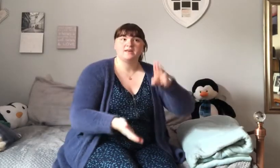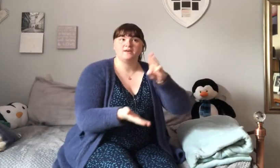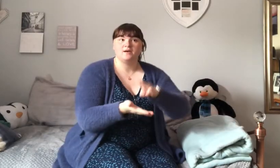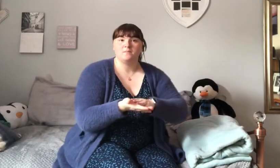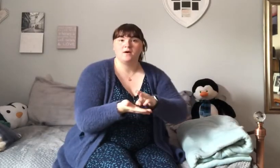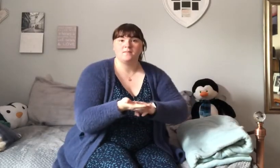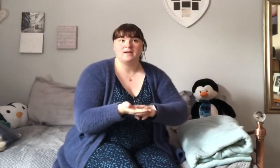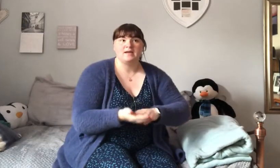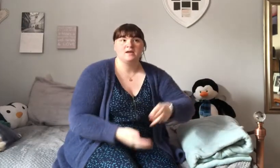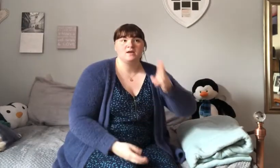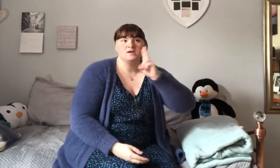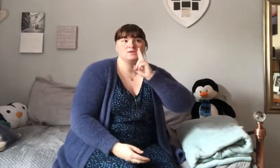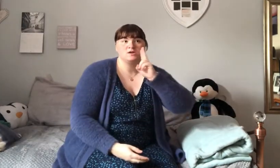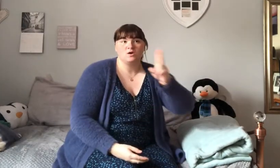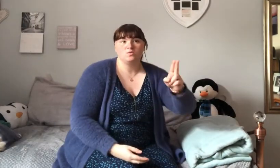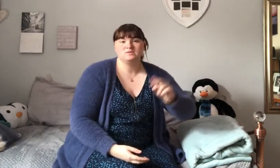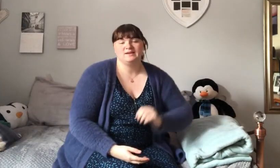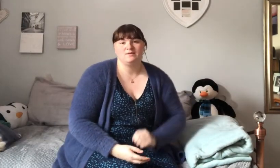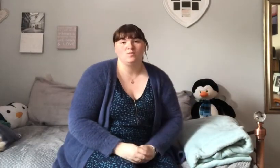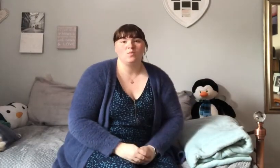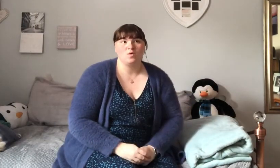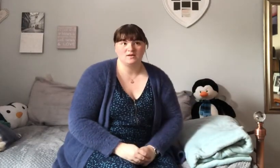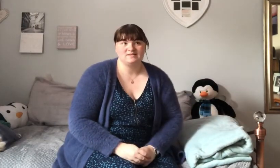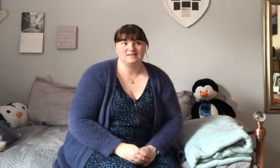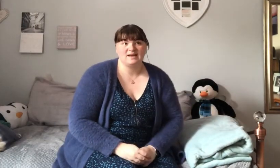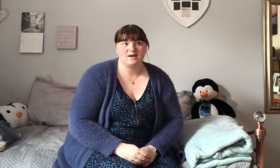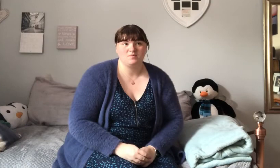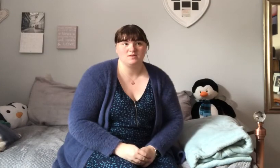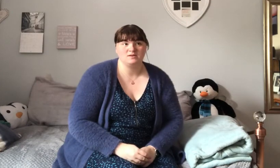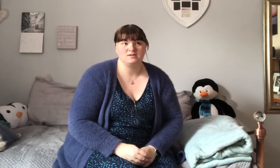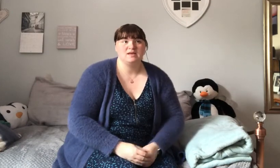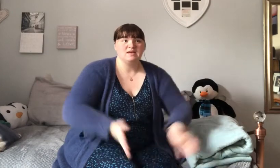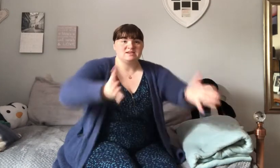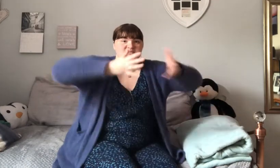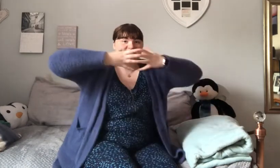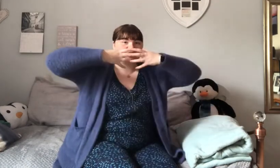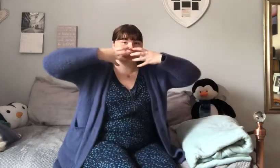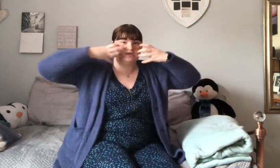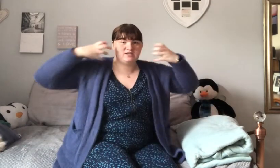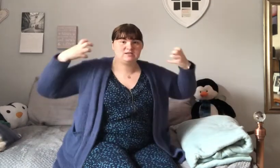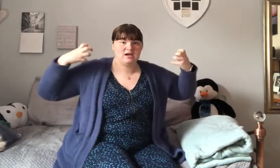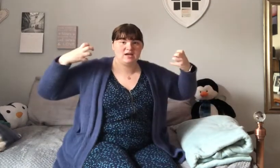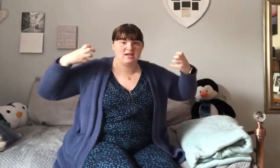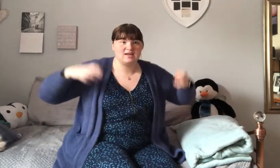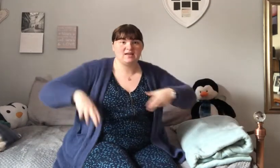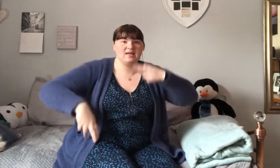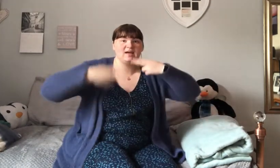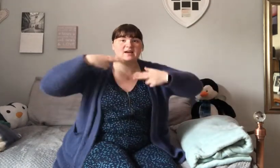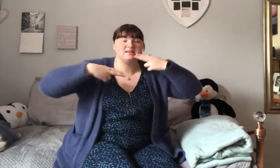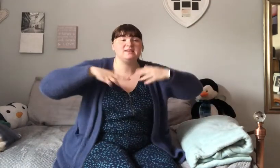her mummy told him what had happened and how the tiger had